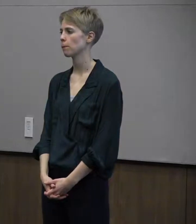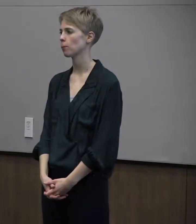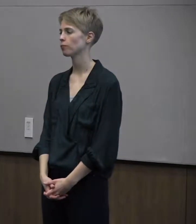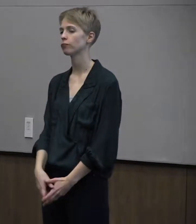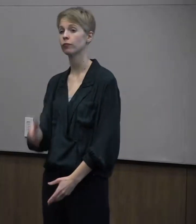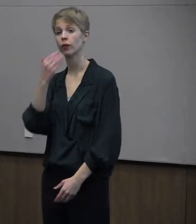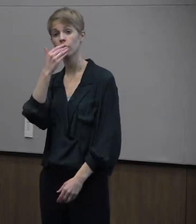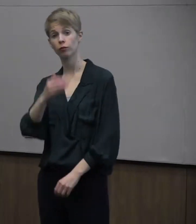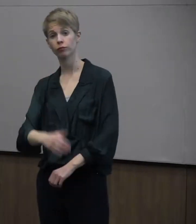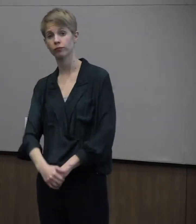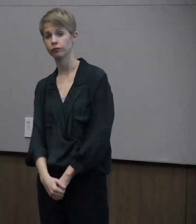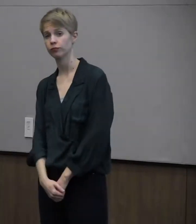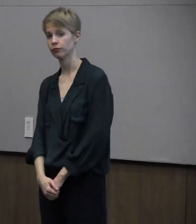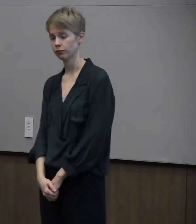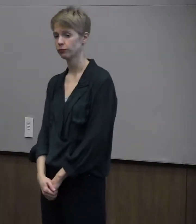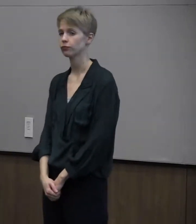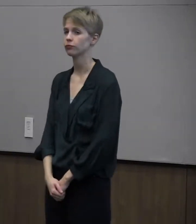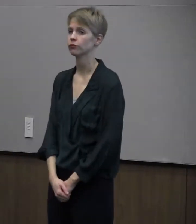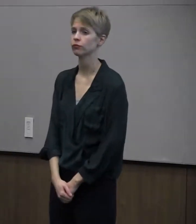Thank you, Jackie.